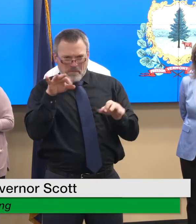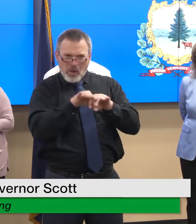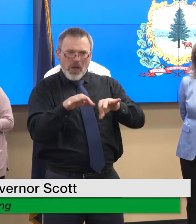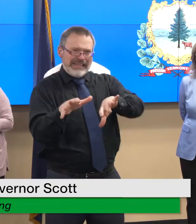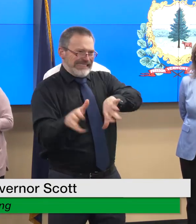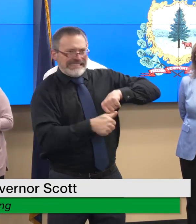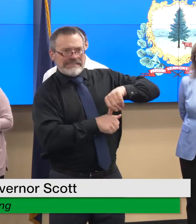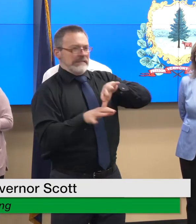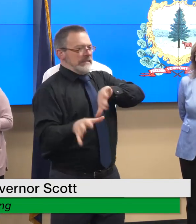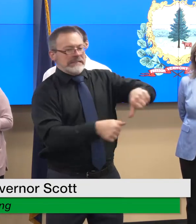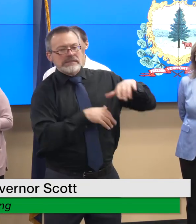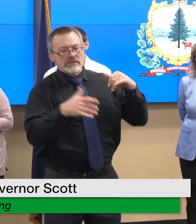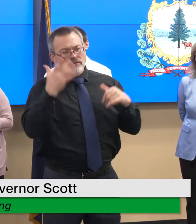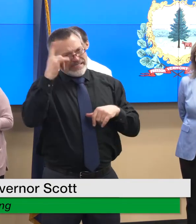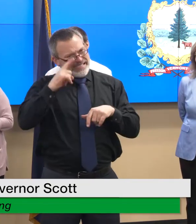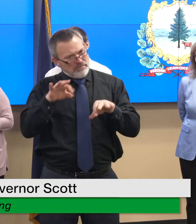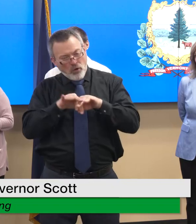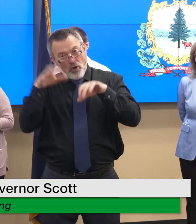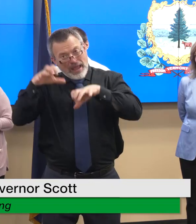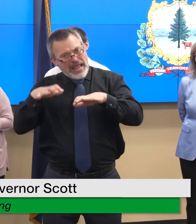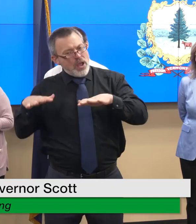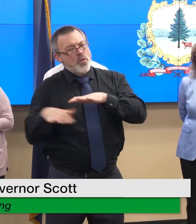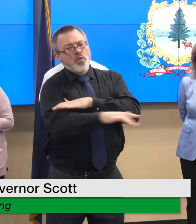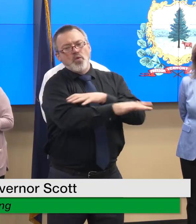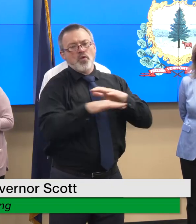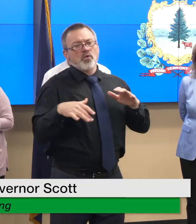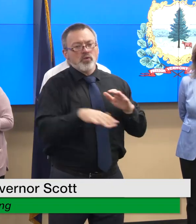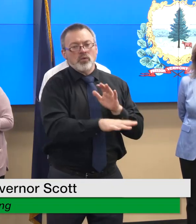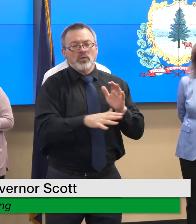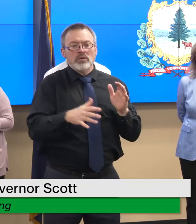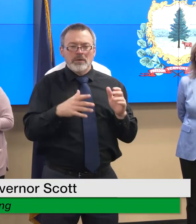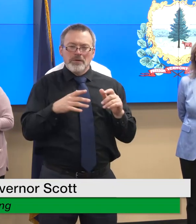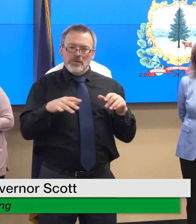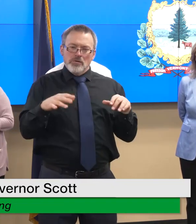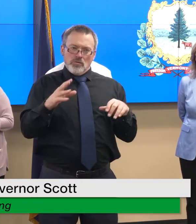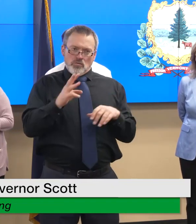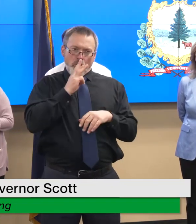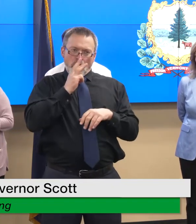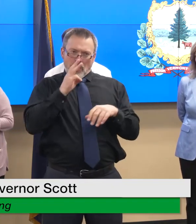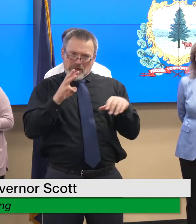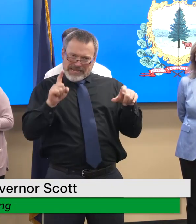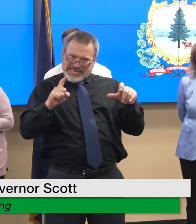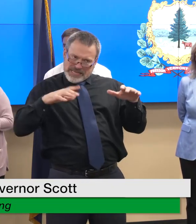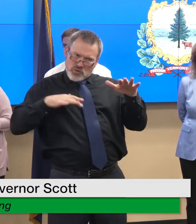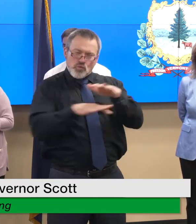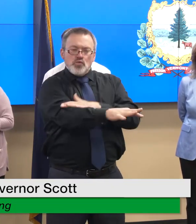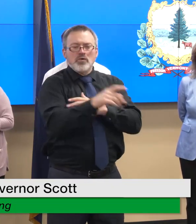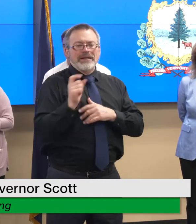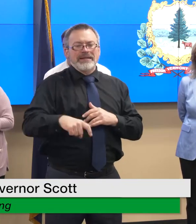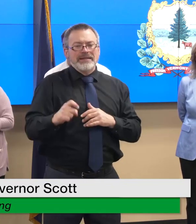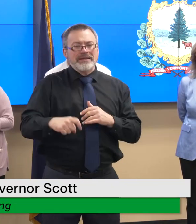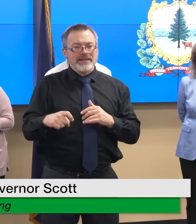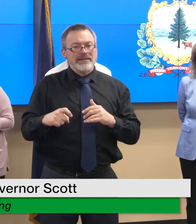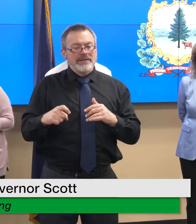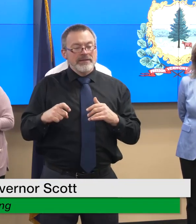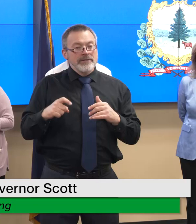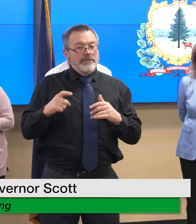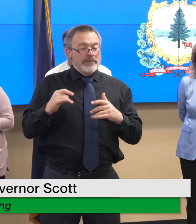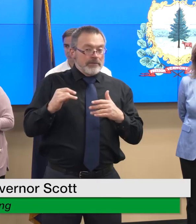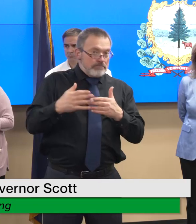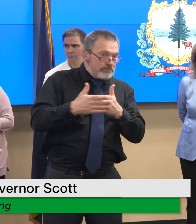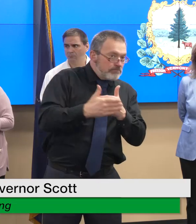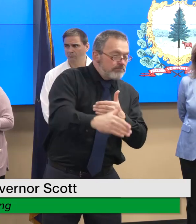debris has got to get moved to let water flow and minimize damage from whatever comes next. If towns